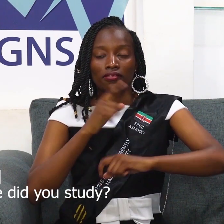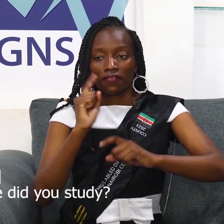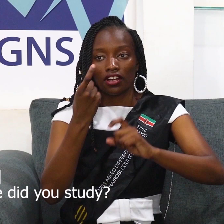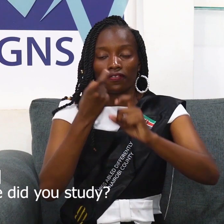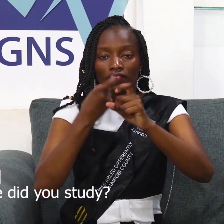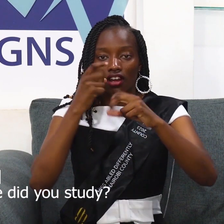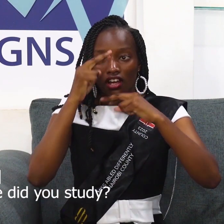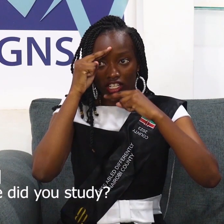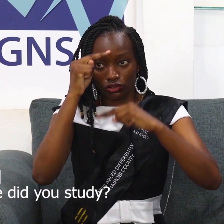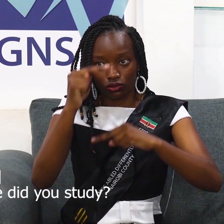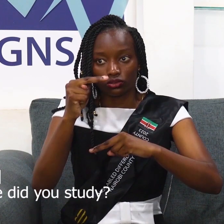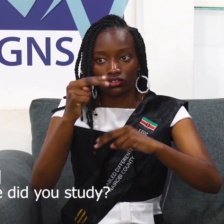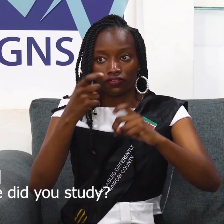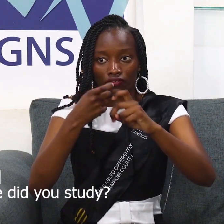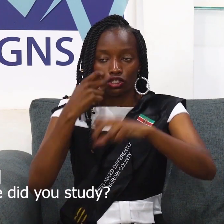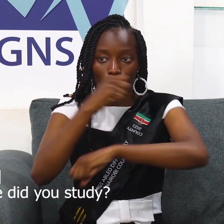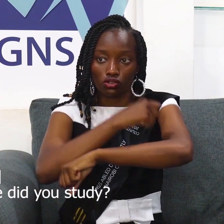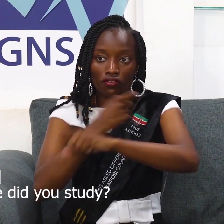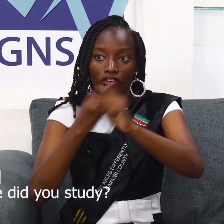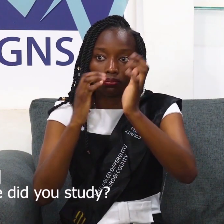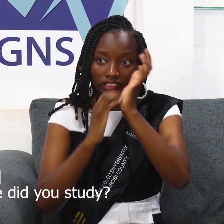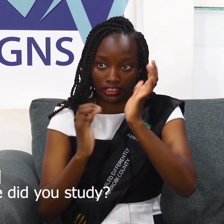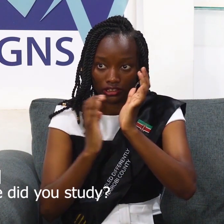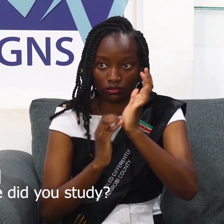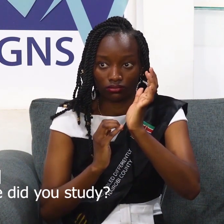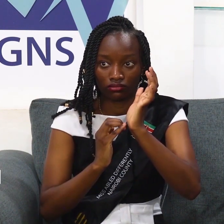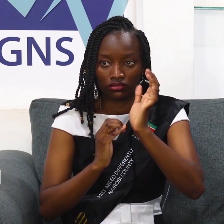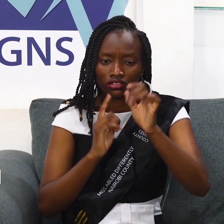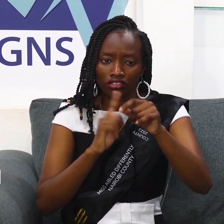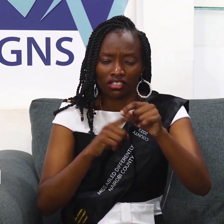So I went to study in high school. I was in Machakos